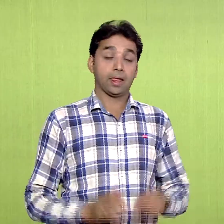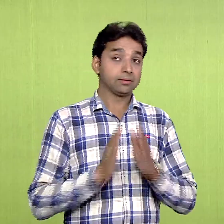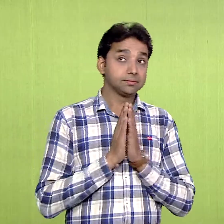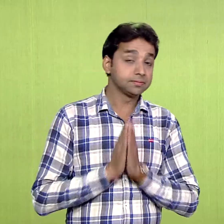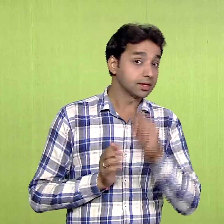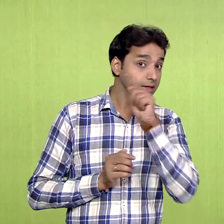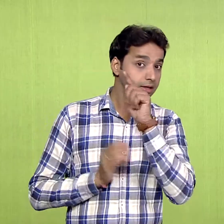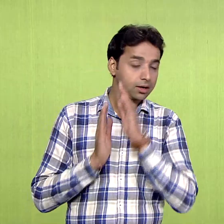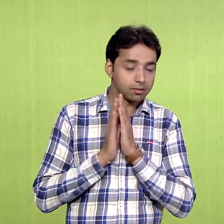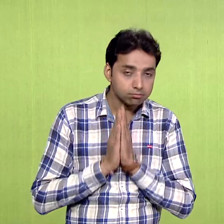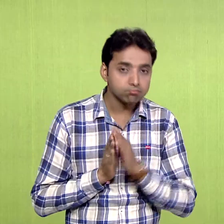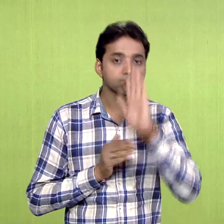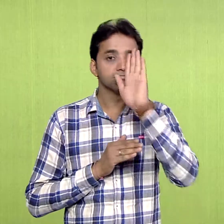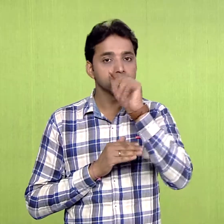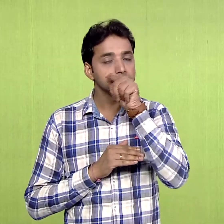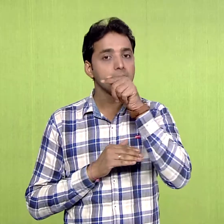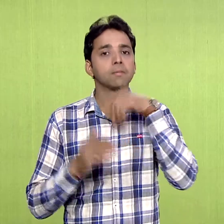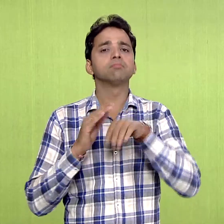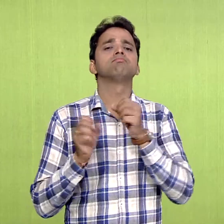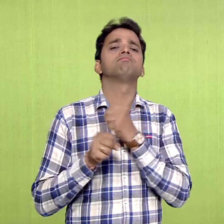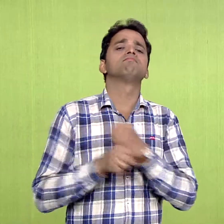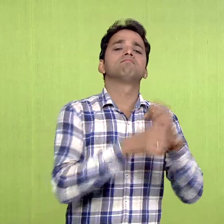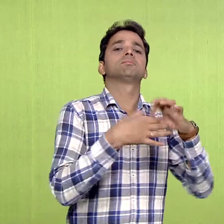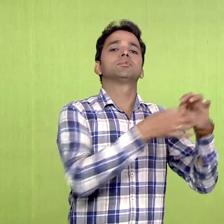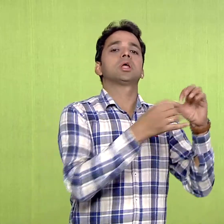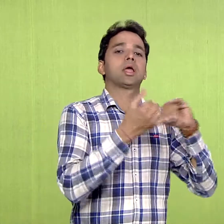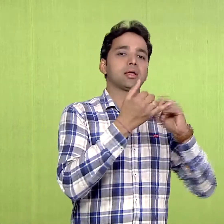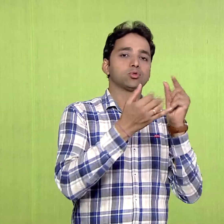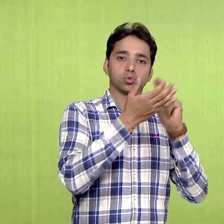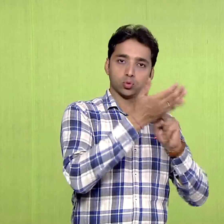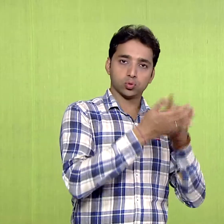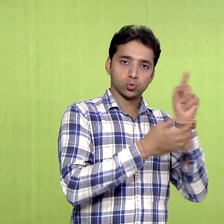The temple is dedicated to Surya, the sun god,